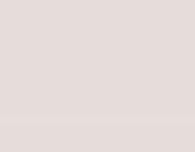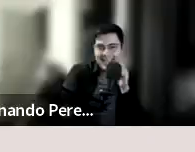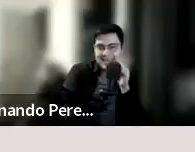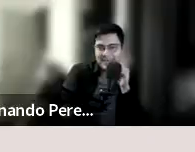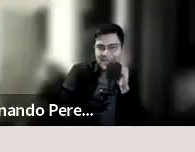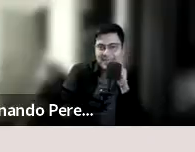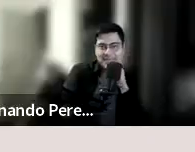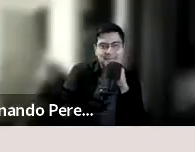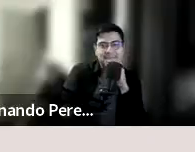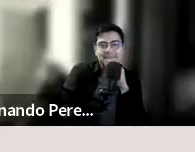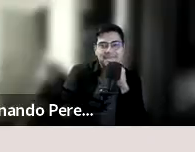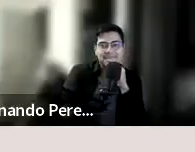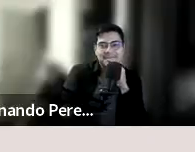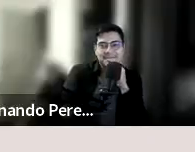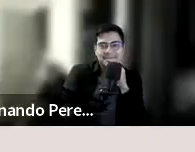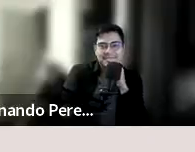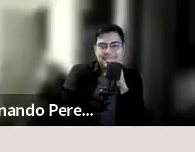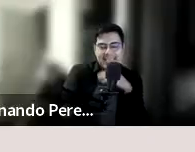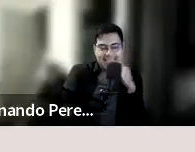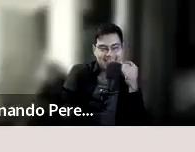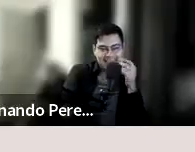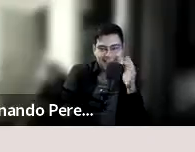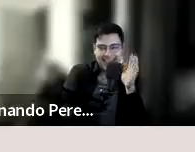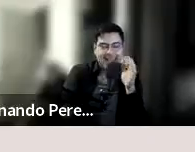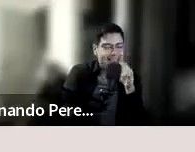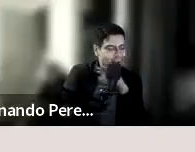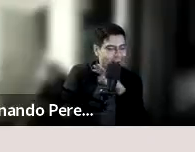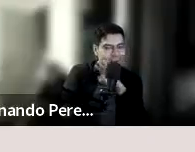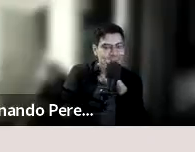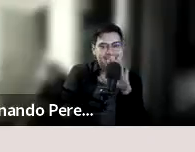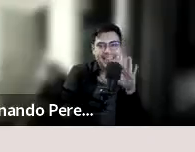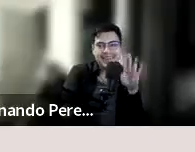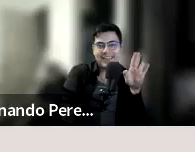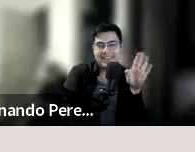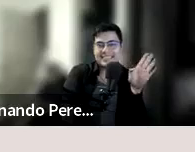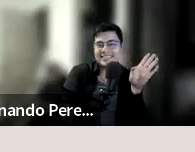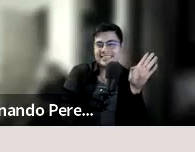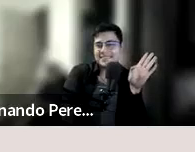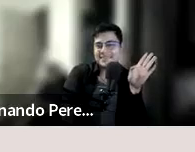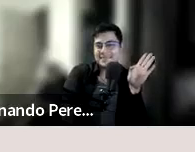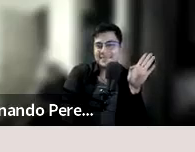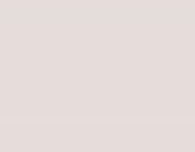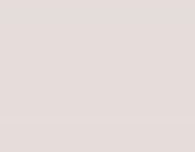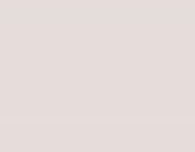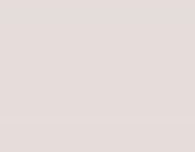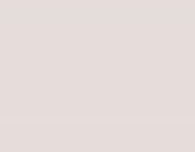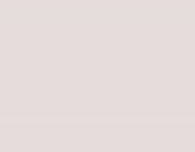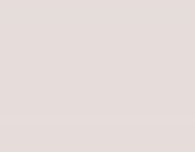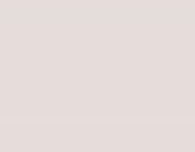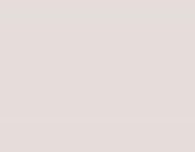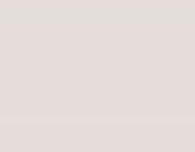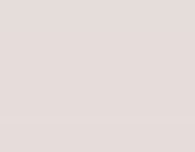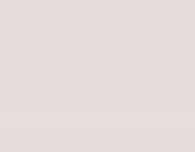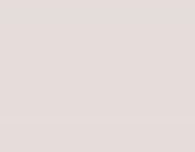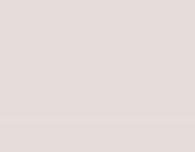Eliminate I'm very. Great. Only great is an